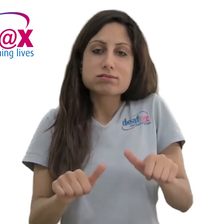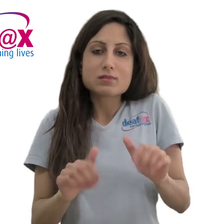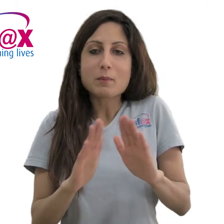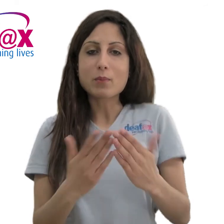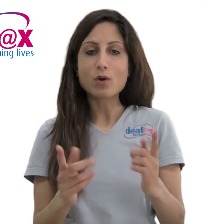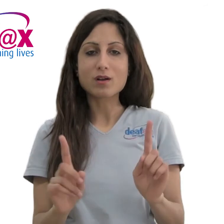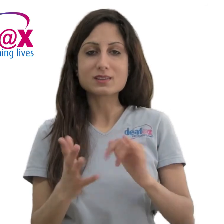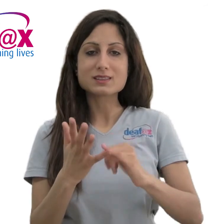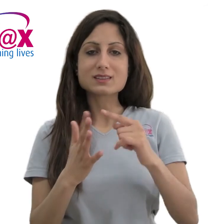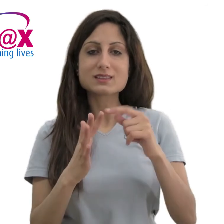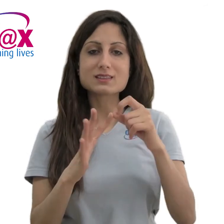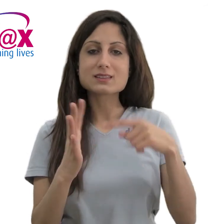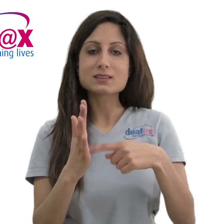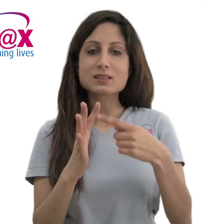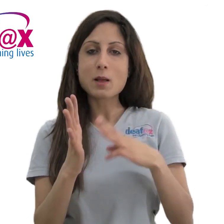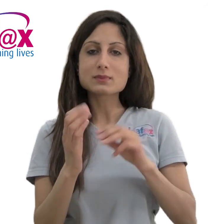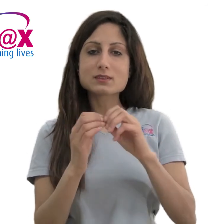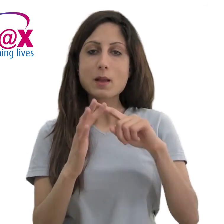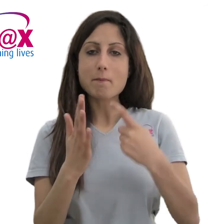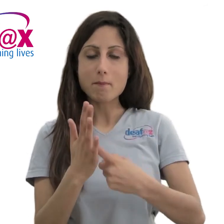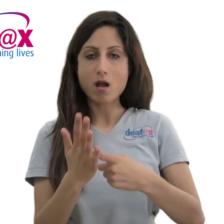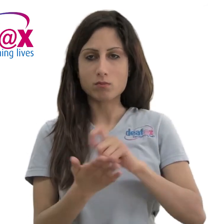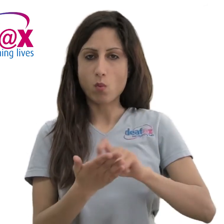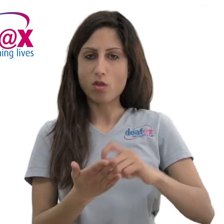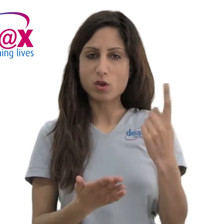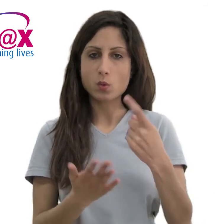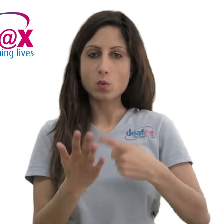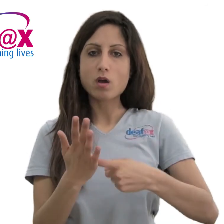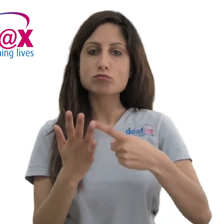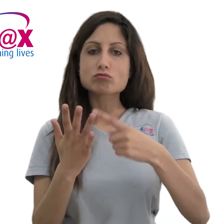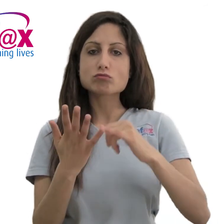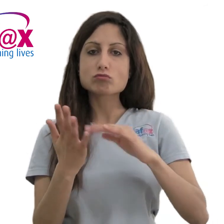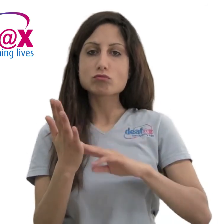Well, I'm an old romantic now. September by Rosamund Pilcher.